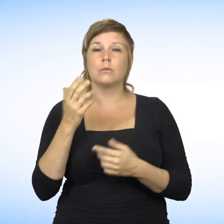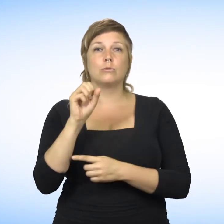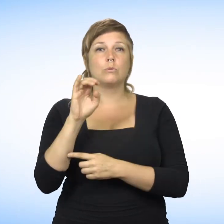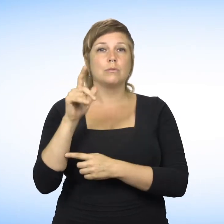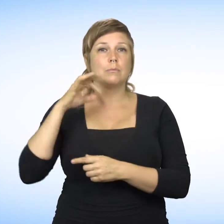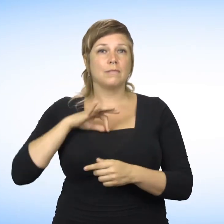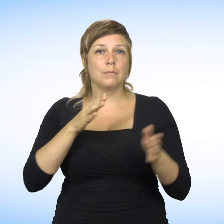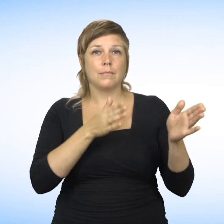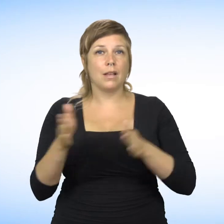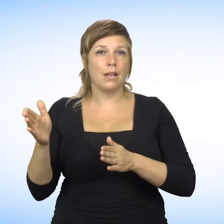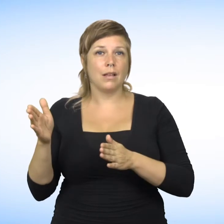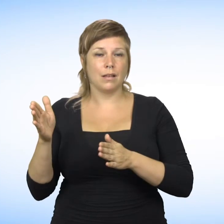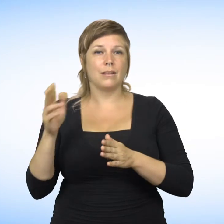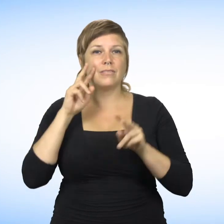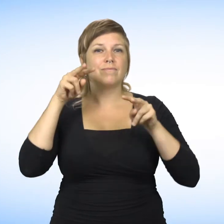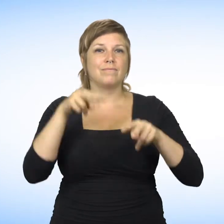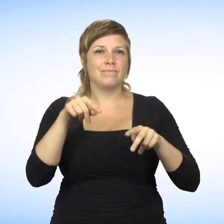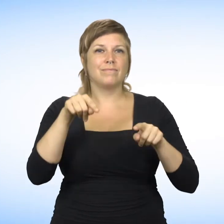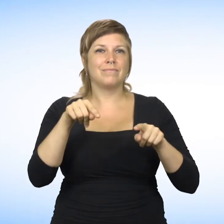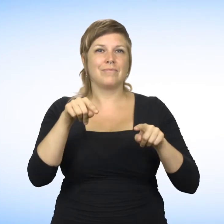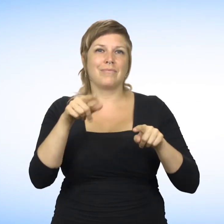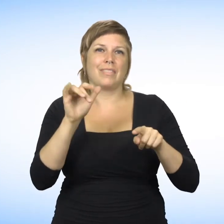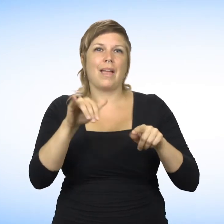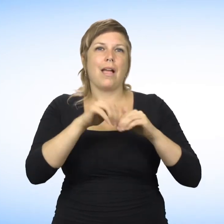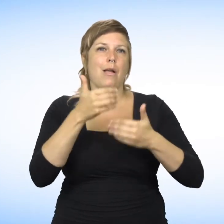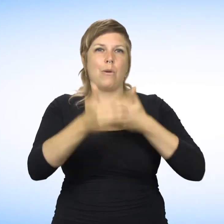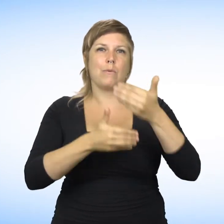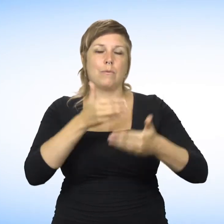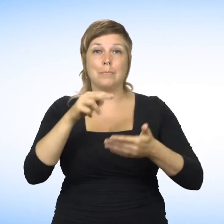discrimination is based on the factors used in evaluating risk.